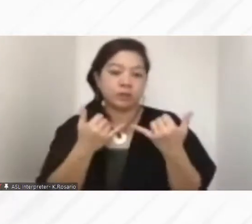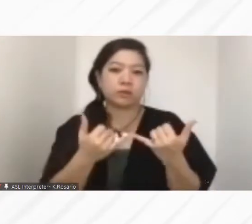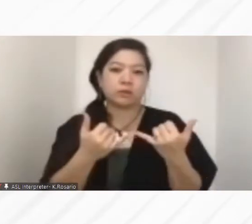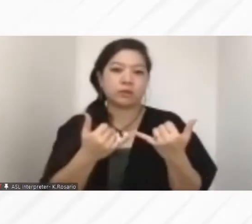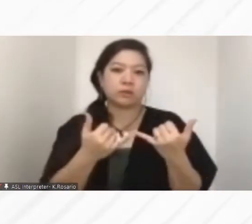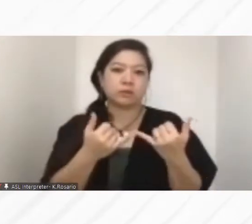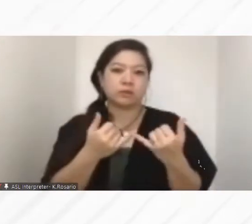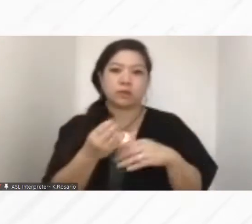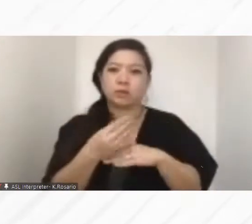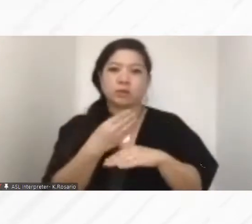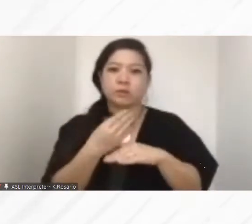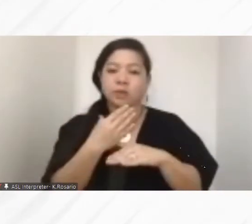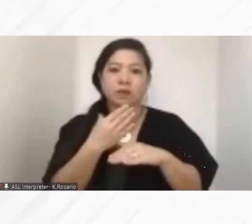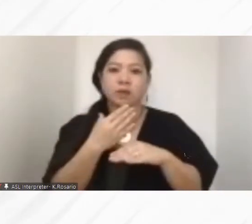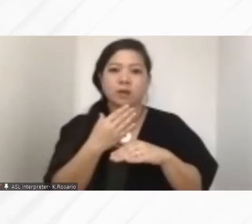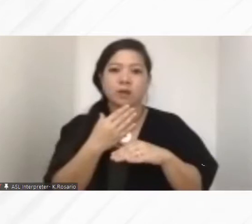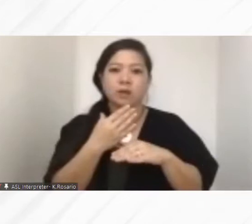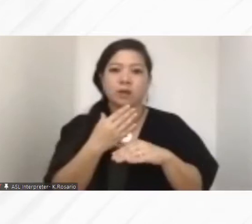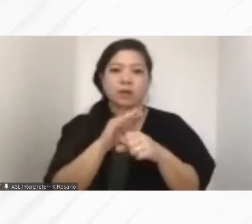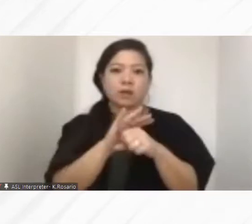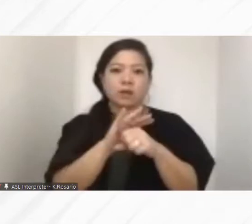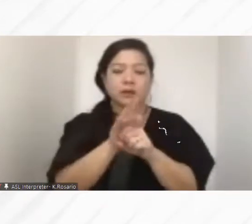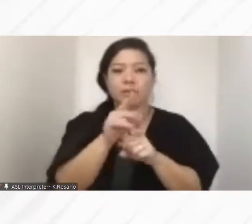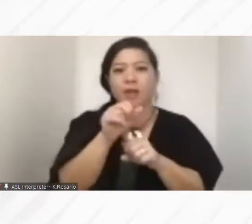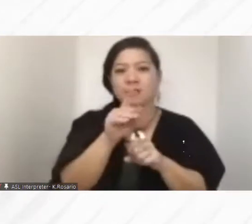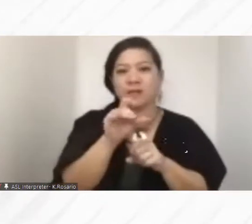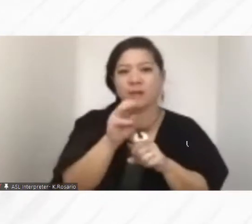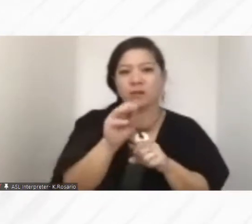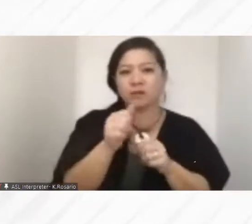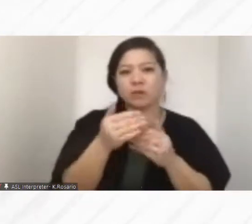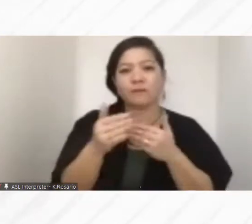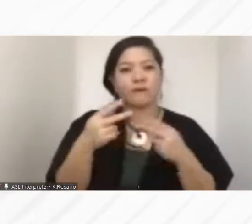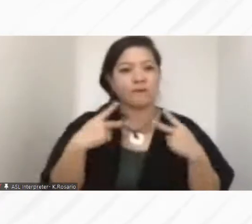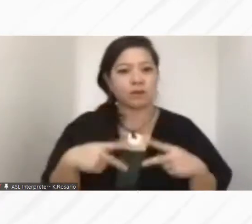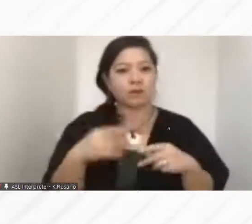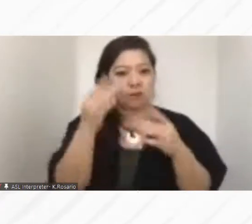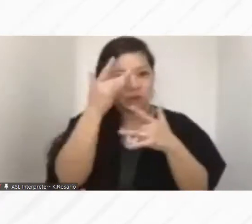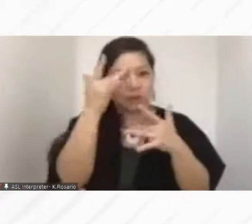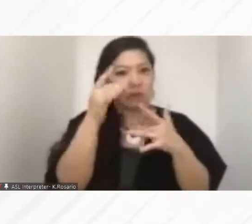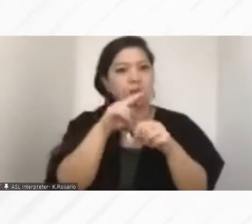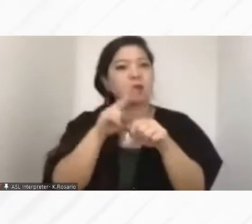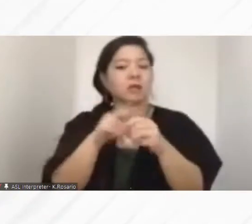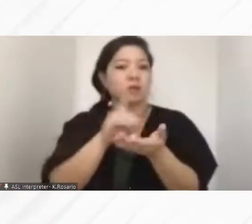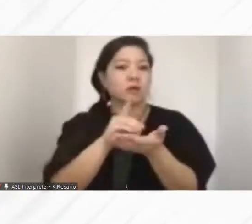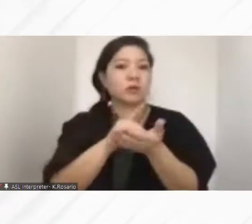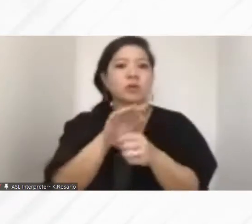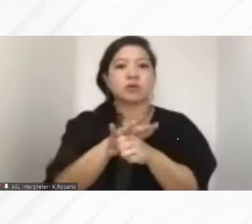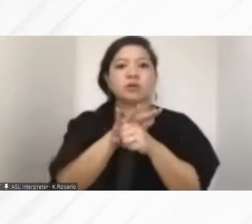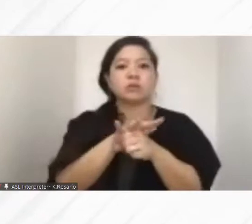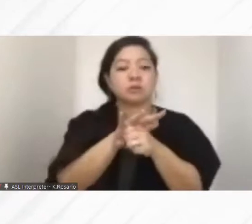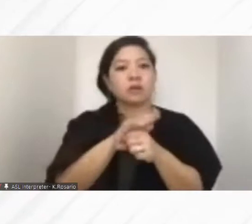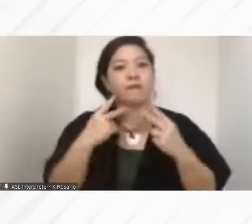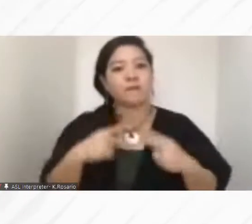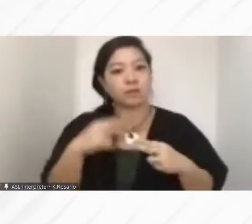impact of this pandemic, it also goes well beyond physical illness. As the nation's doctor, I've always stressed that physical health and